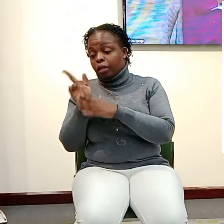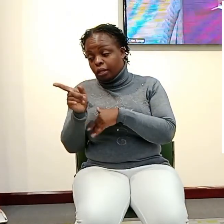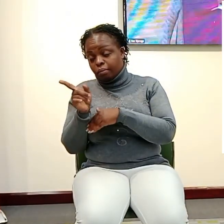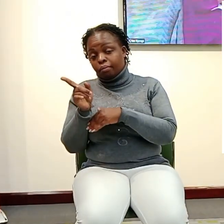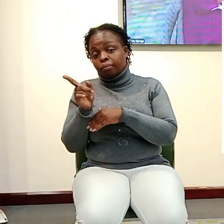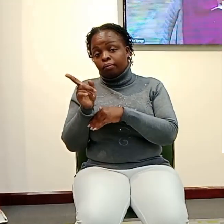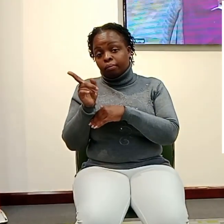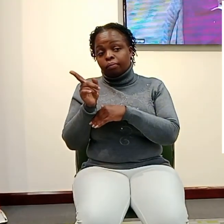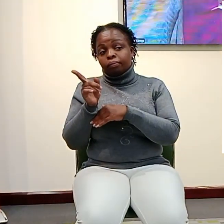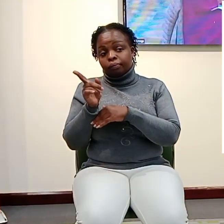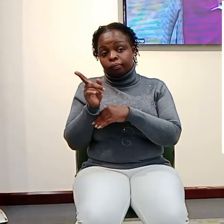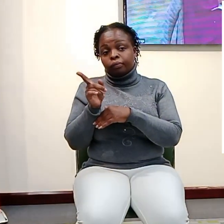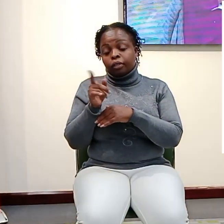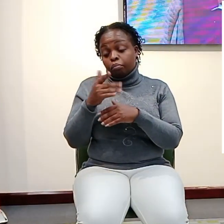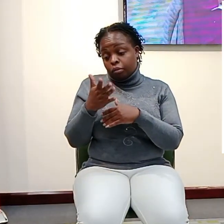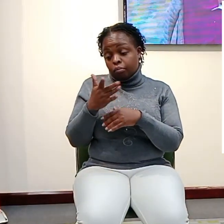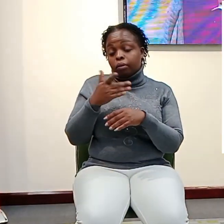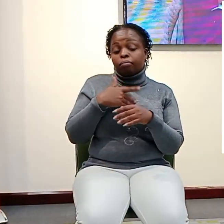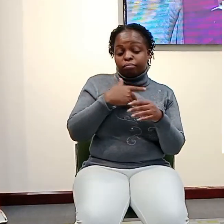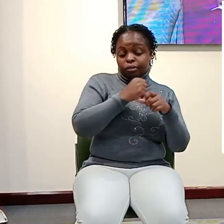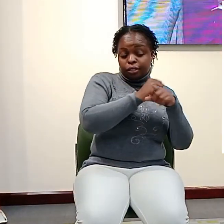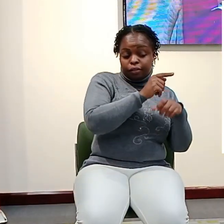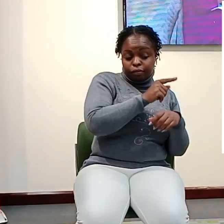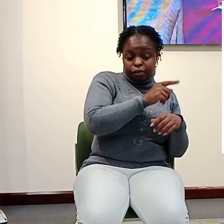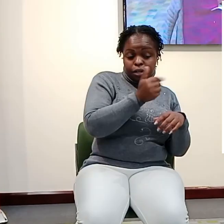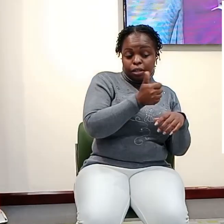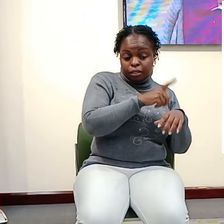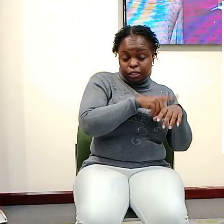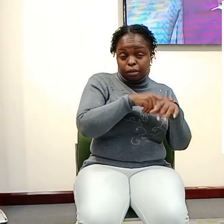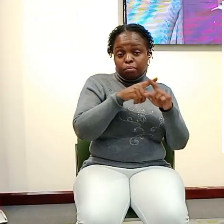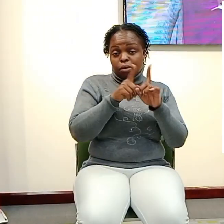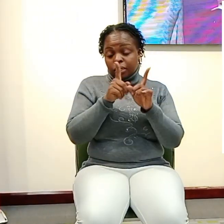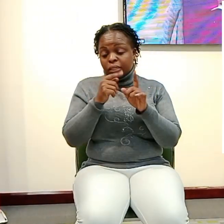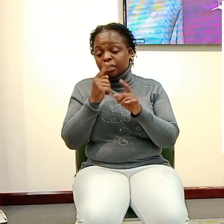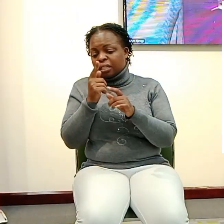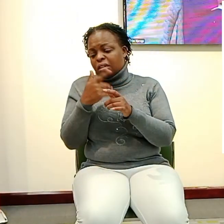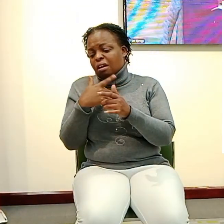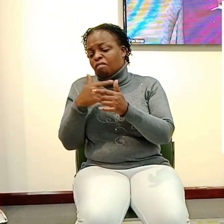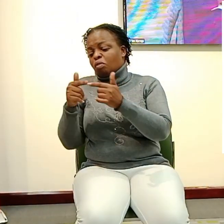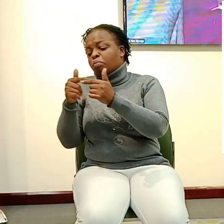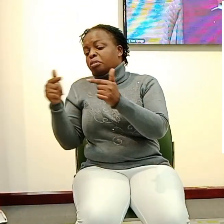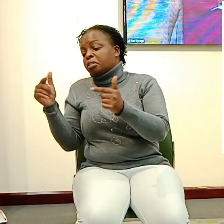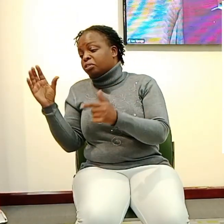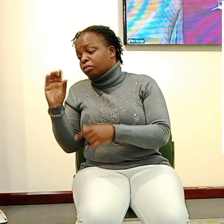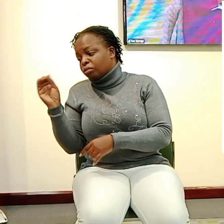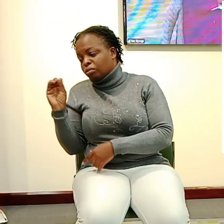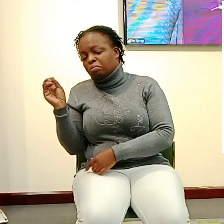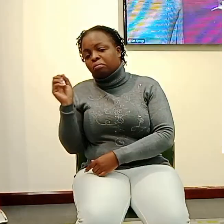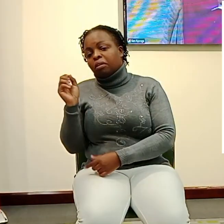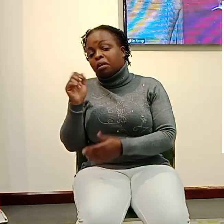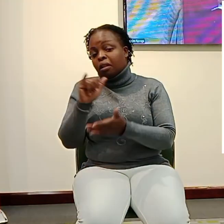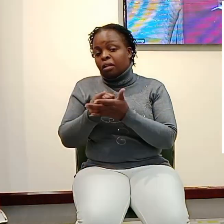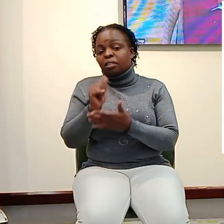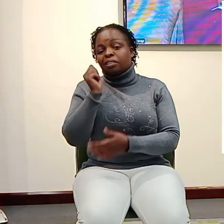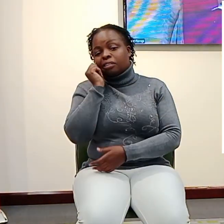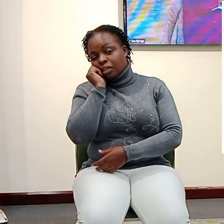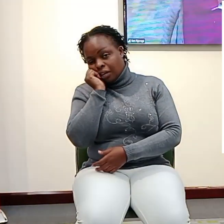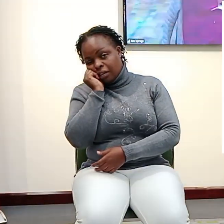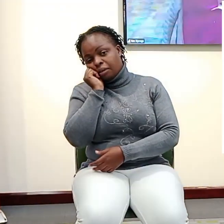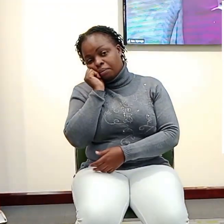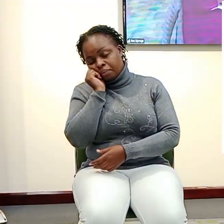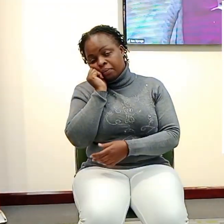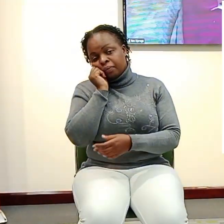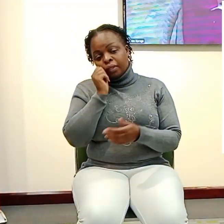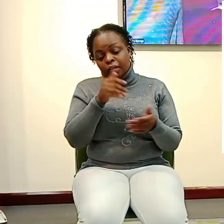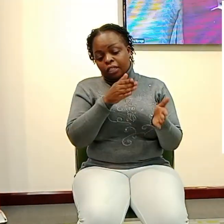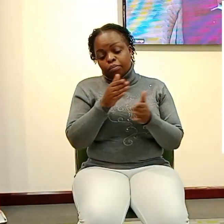I guess I'll stay off script for another moment, they said there's no opposition, which is a very sad aspect